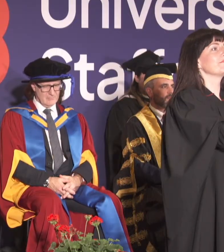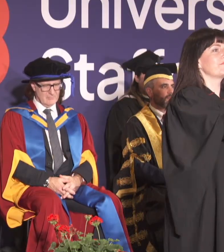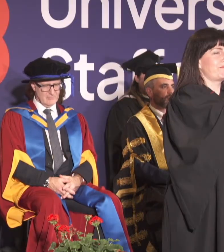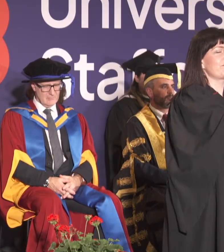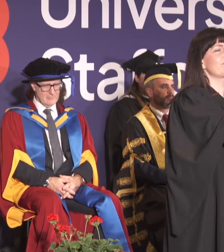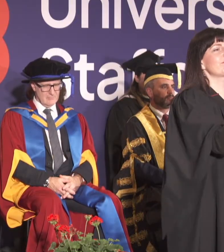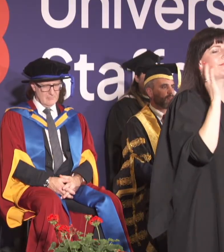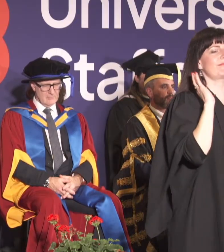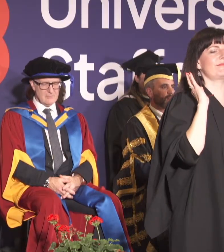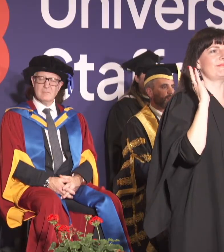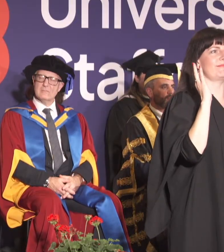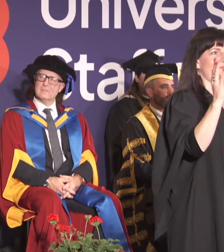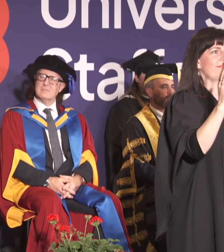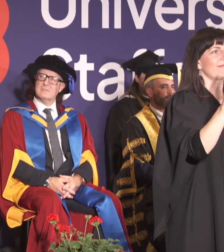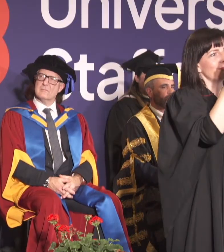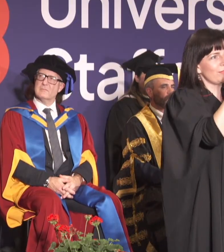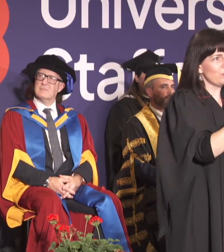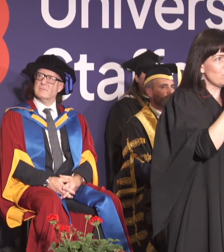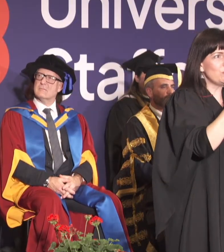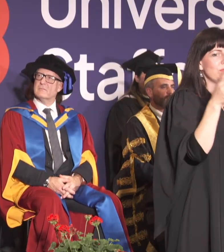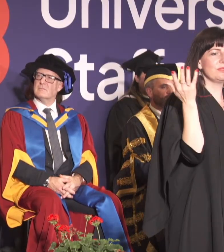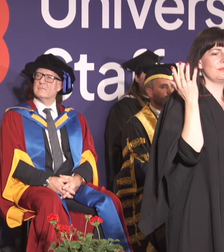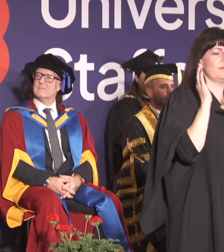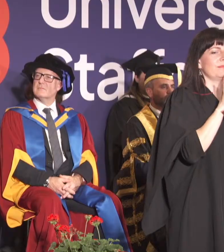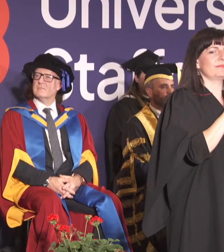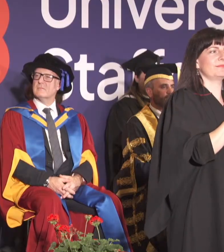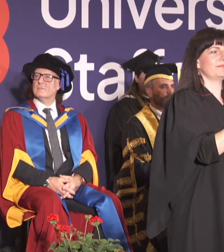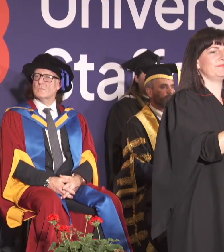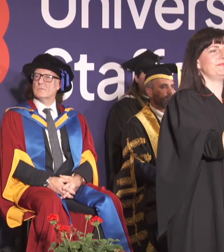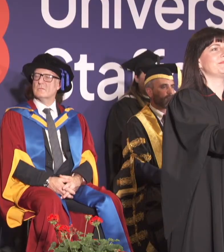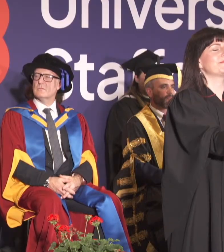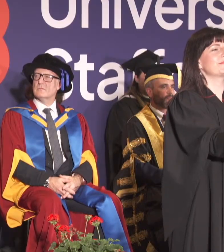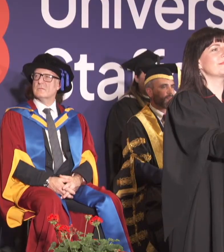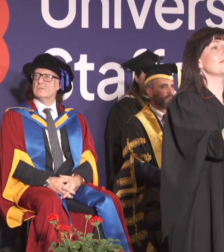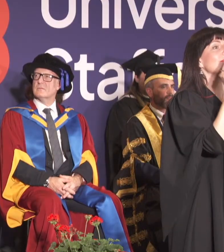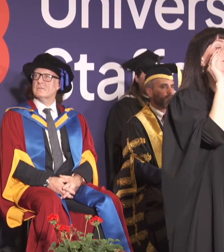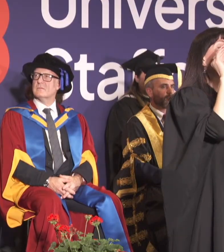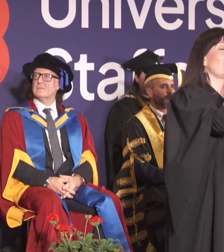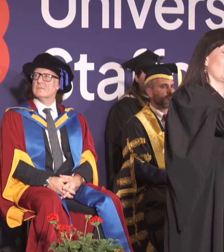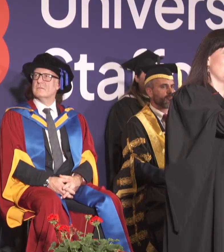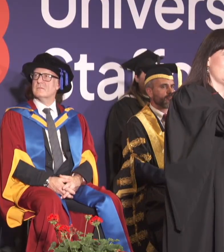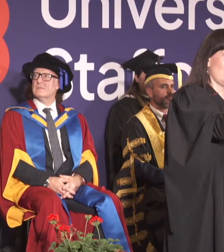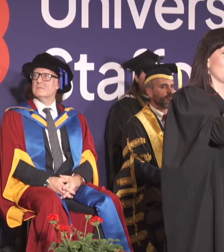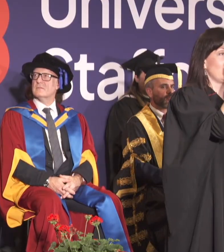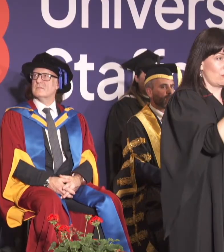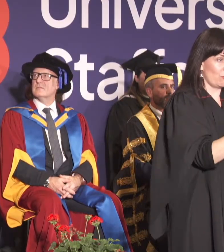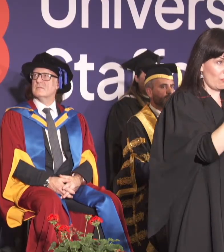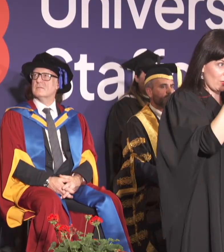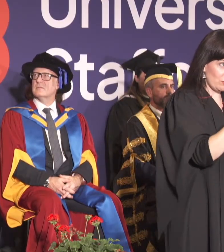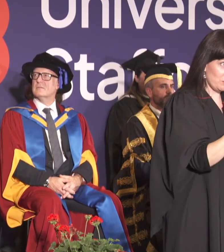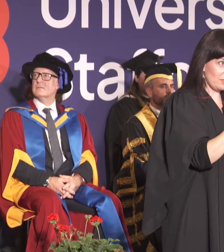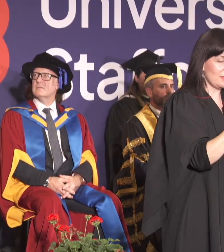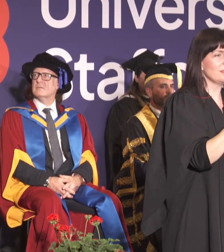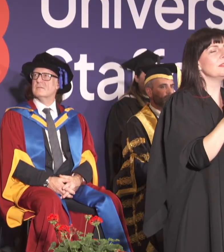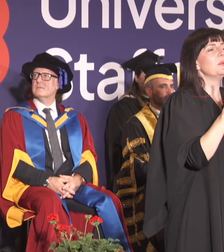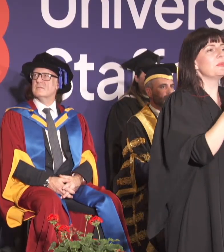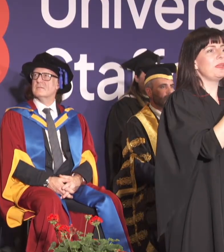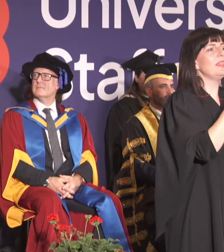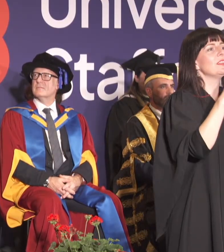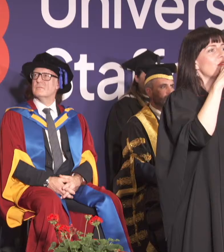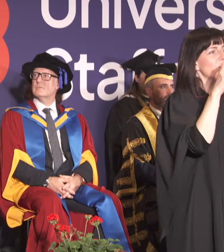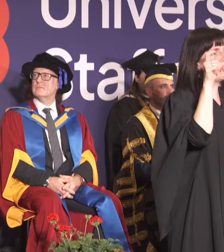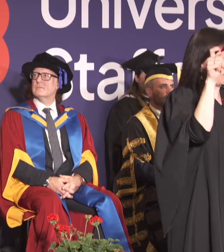a guard of honour for our students who will follow on. Once outside, graduates, you will be met by our photographer